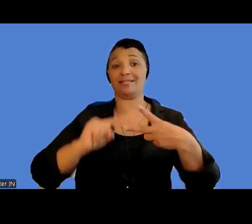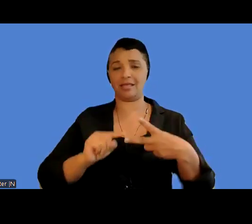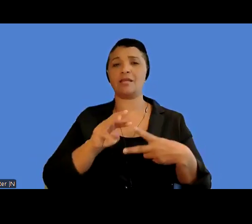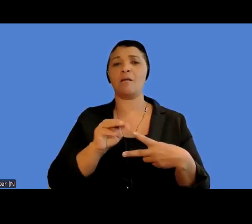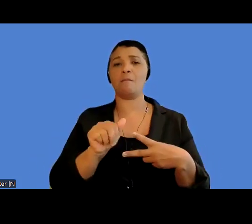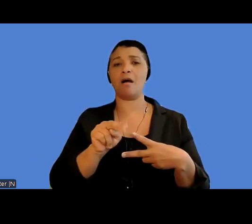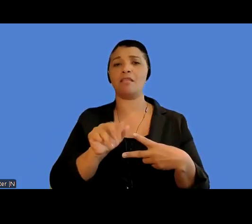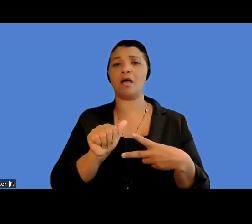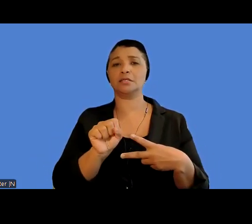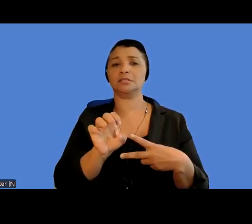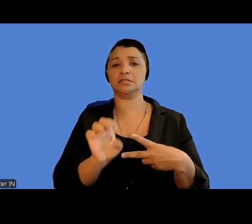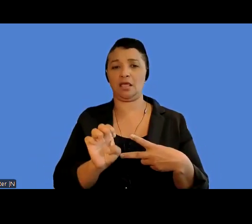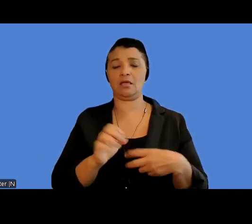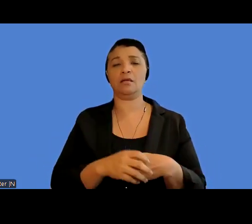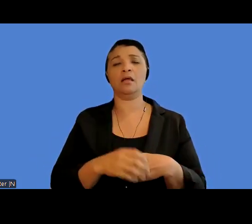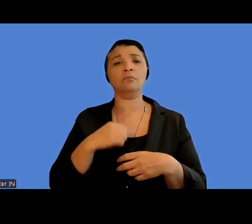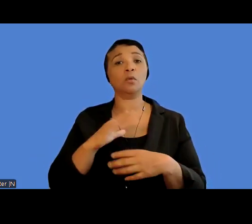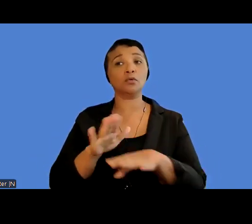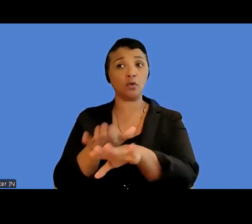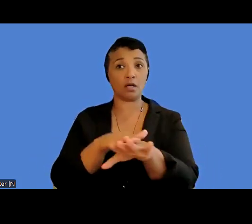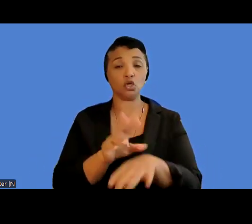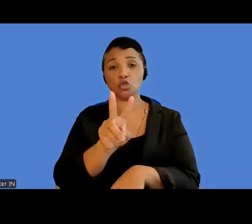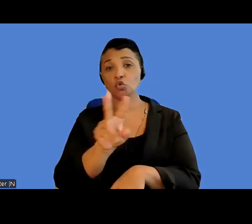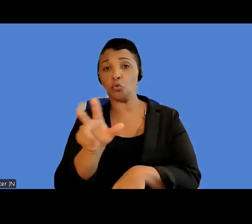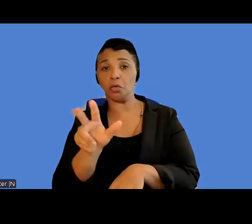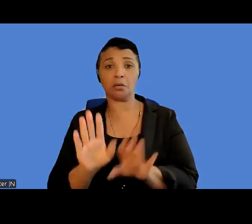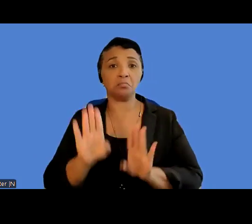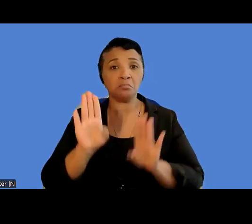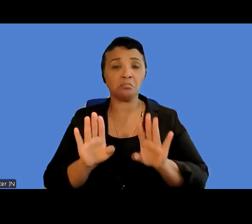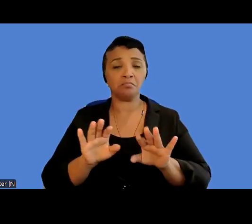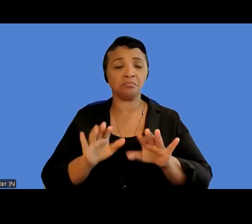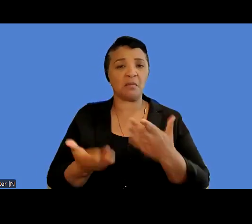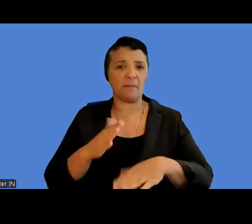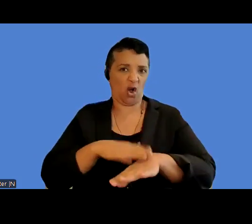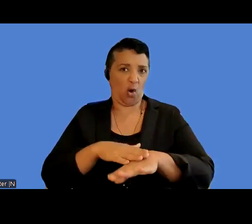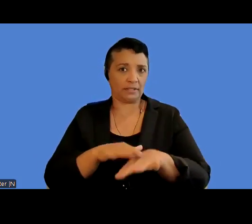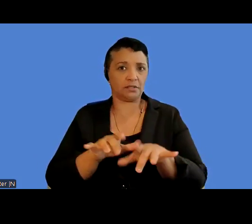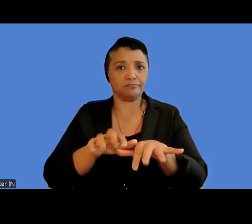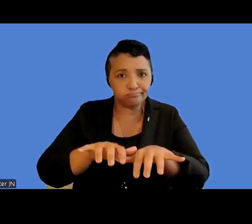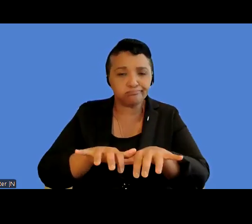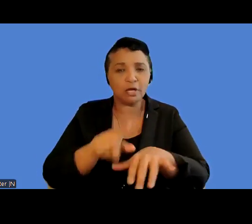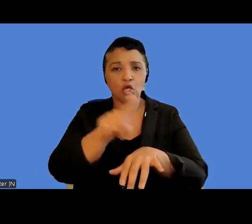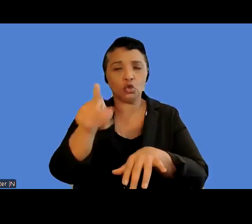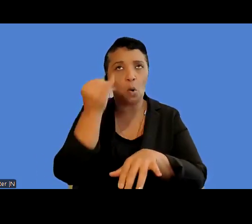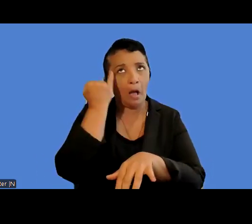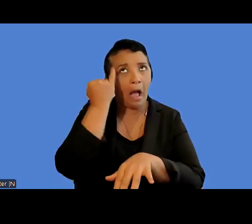maybe request 2 or 3 comments, and maybe you can put in the chat some ideas